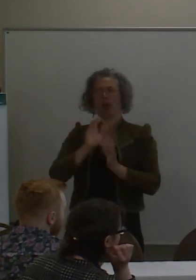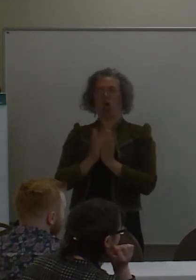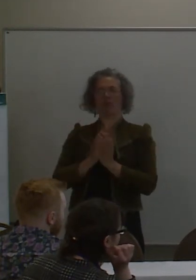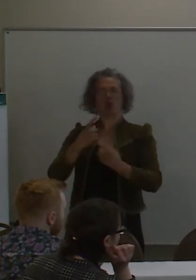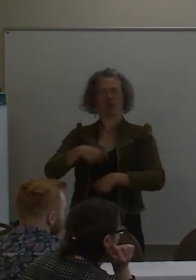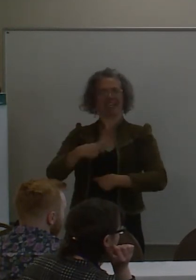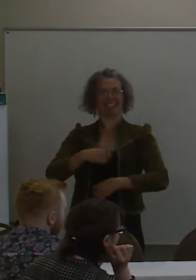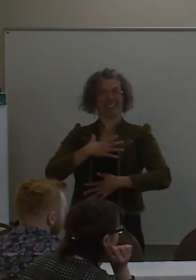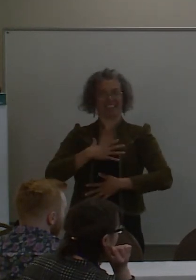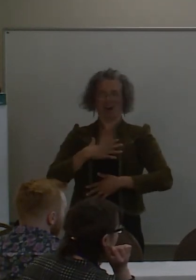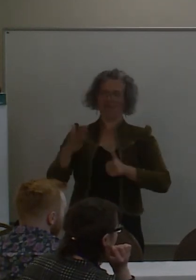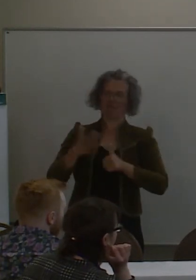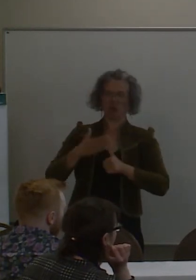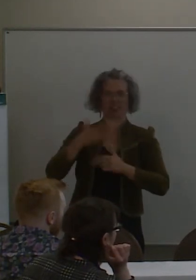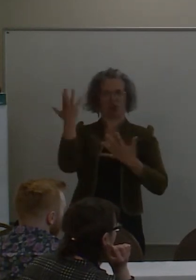you are